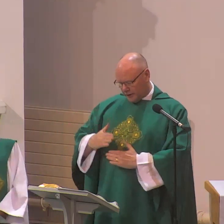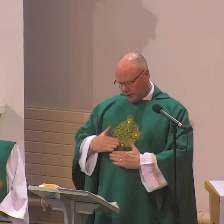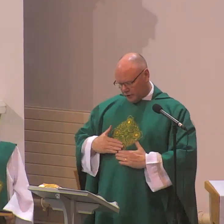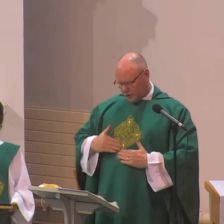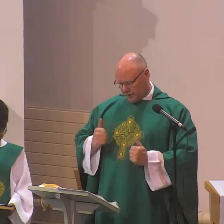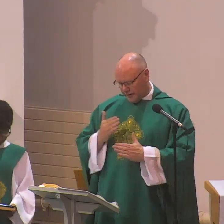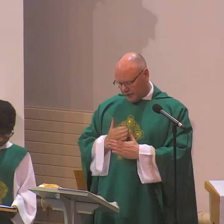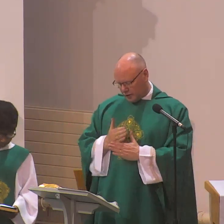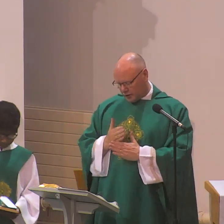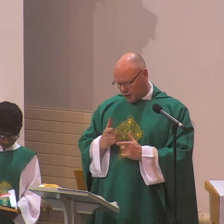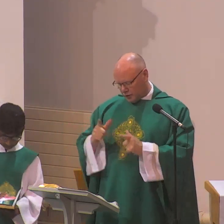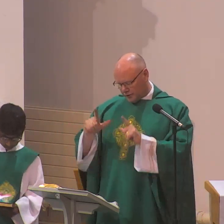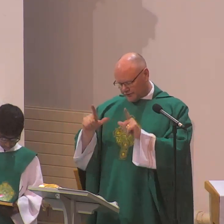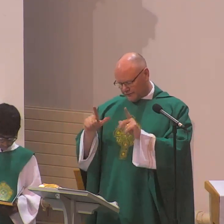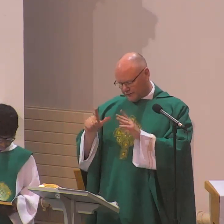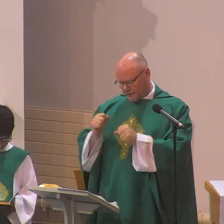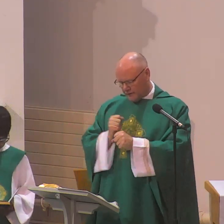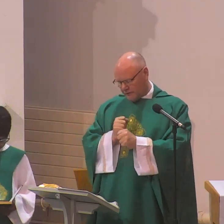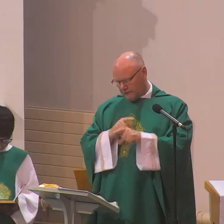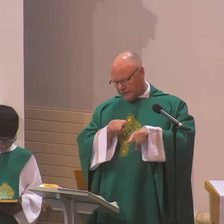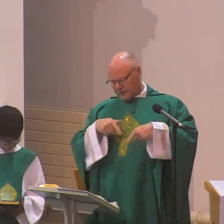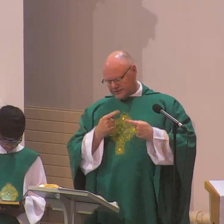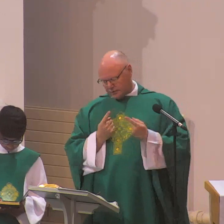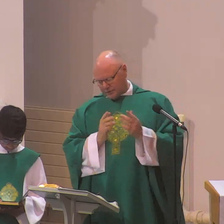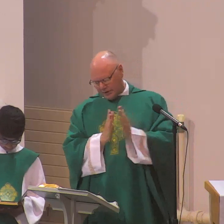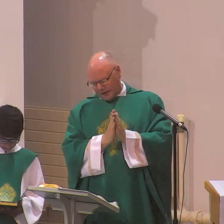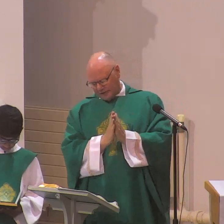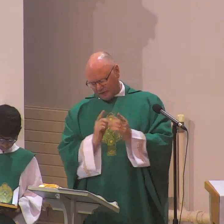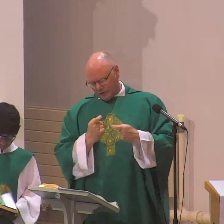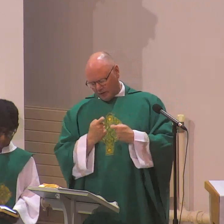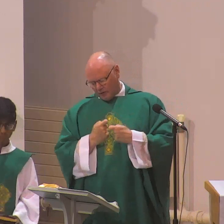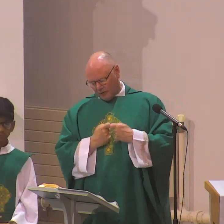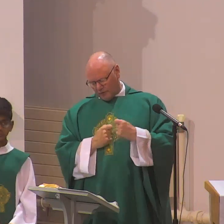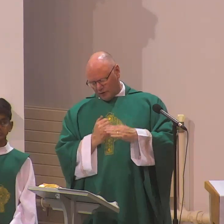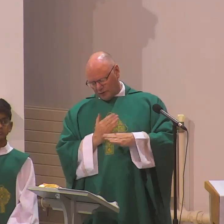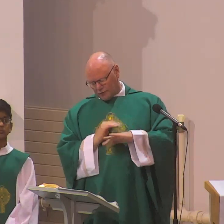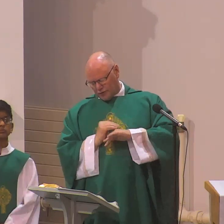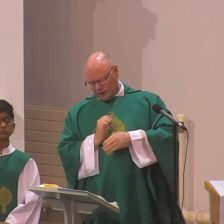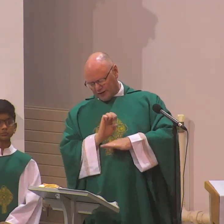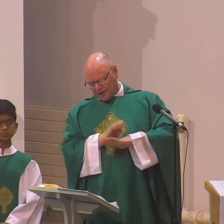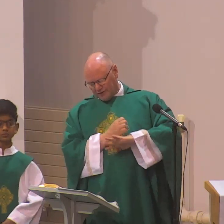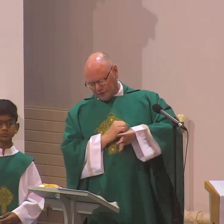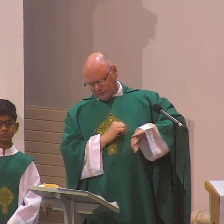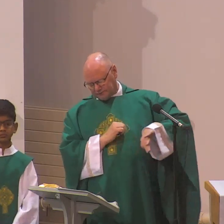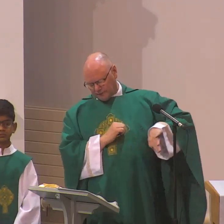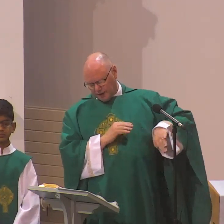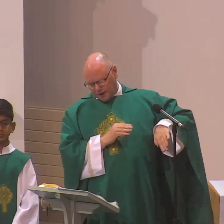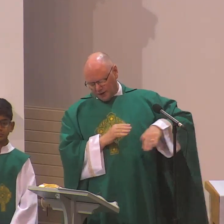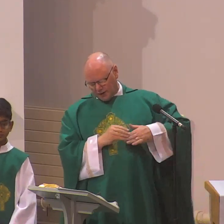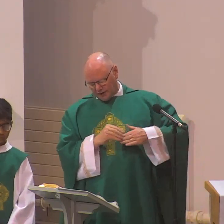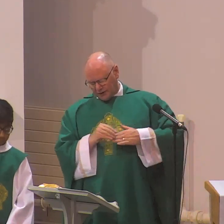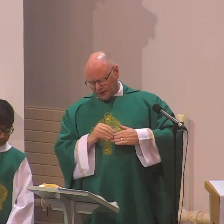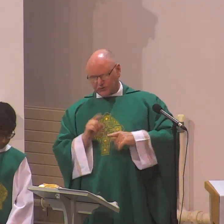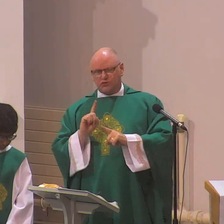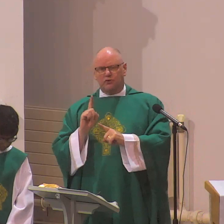May your healing work, O Lord, free us, we pray, from doing evil,